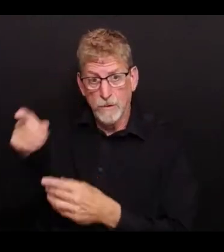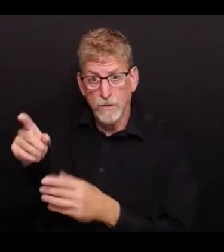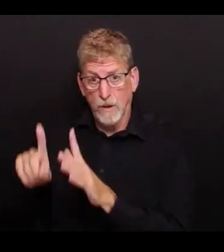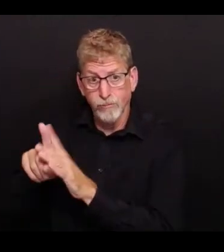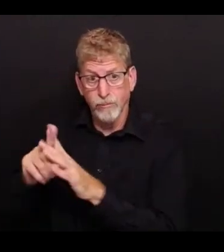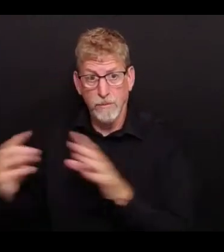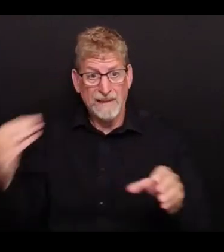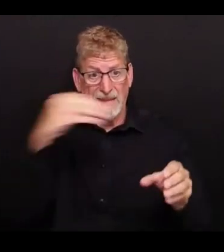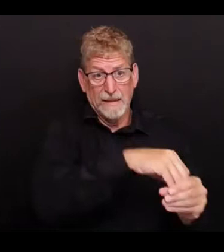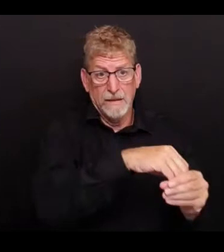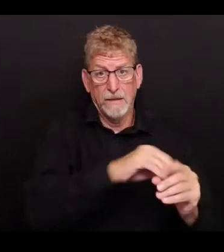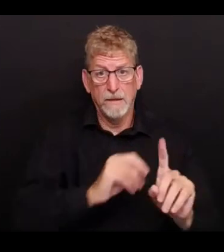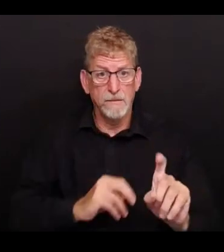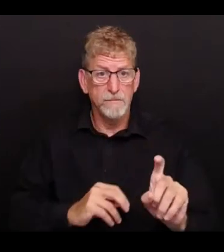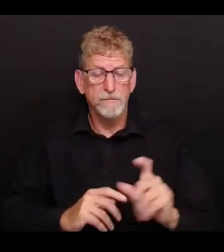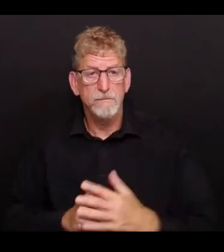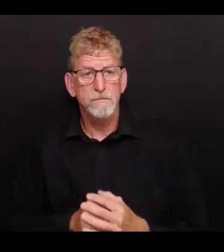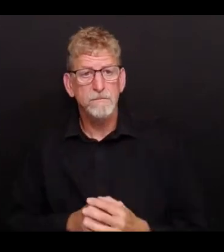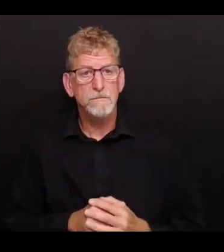reporting of school-related cases this year?